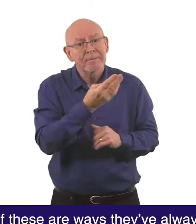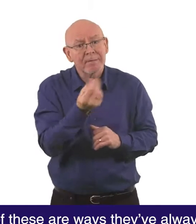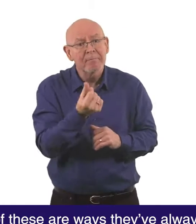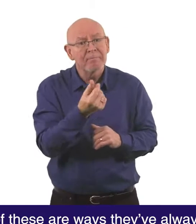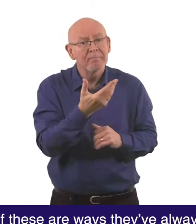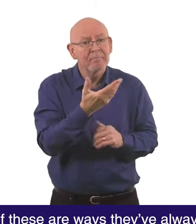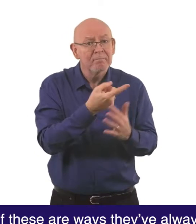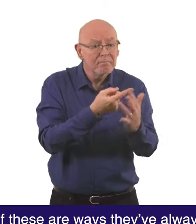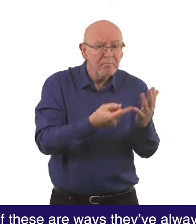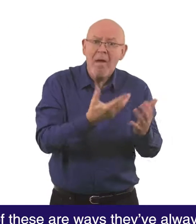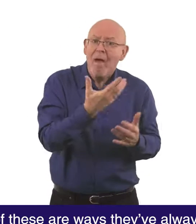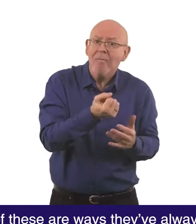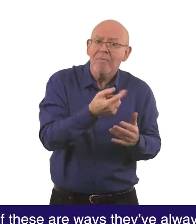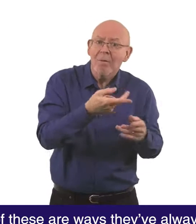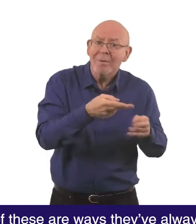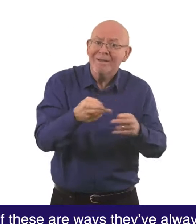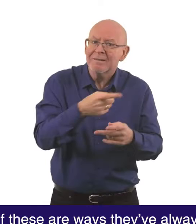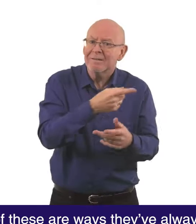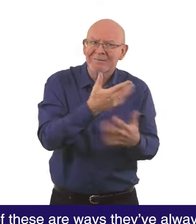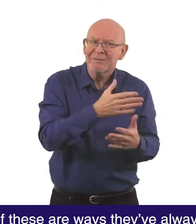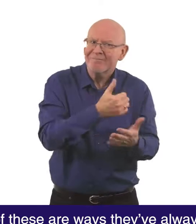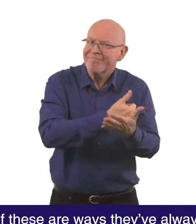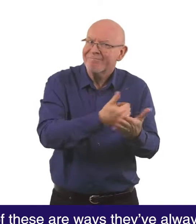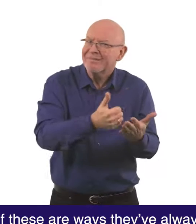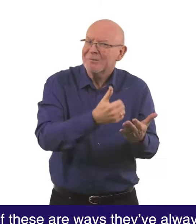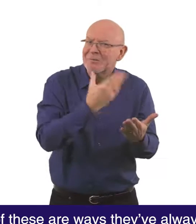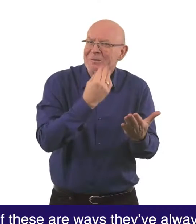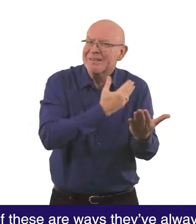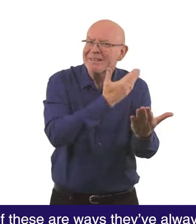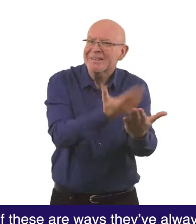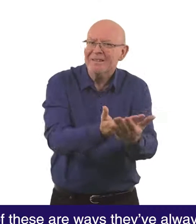Some of these are ways they've always used, some are more recent.